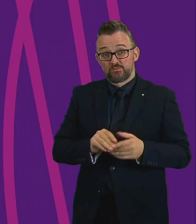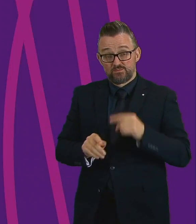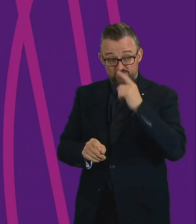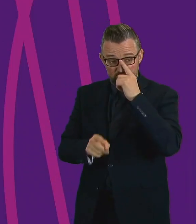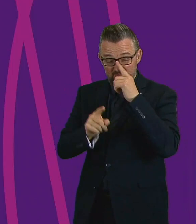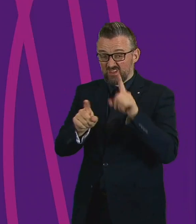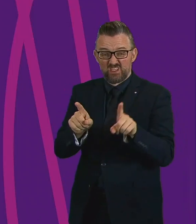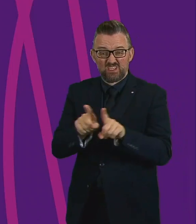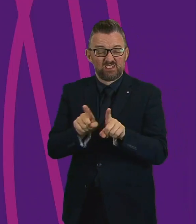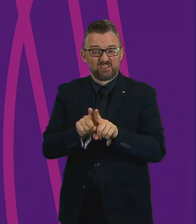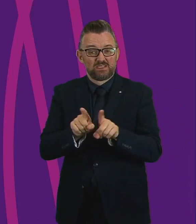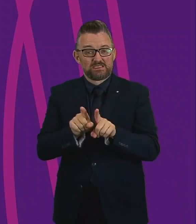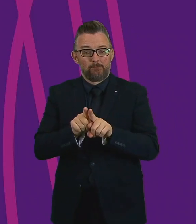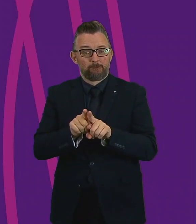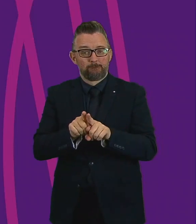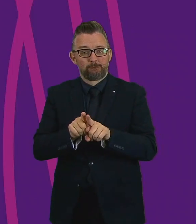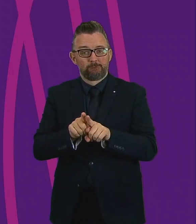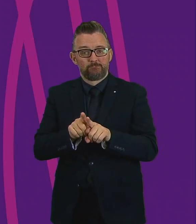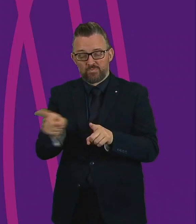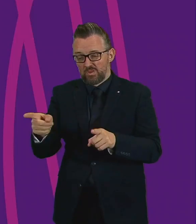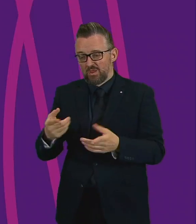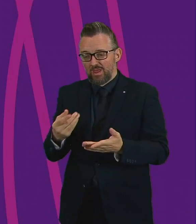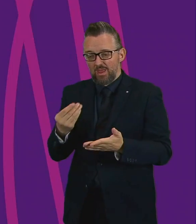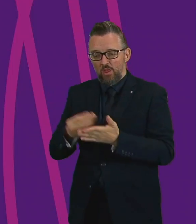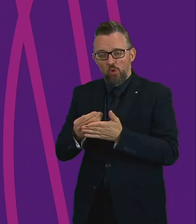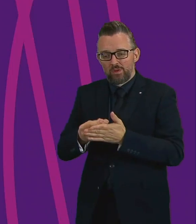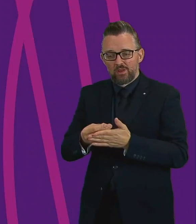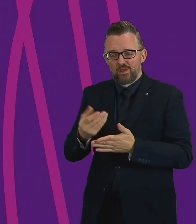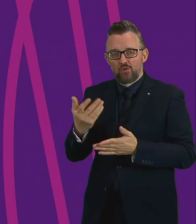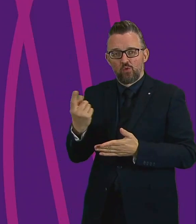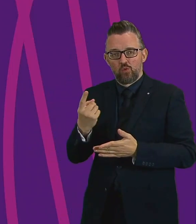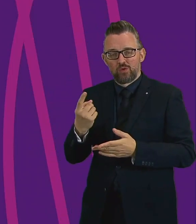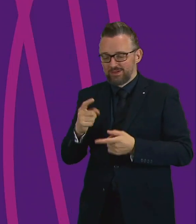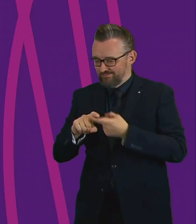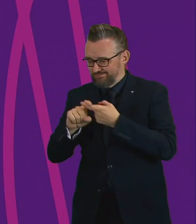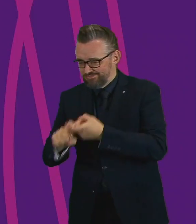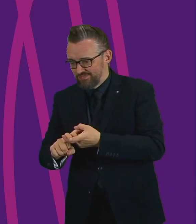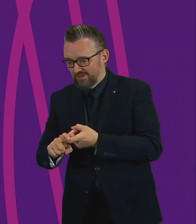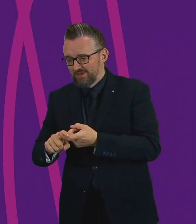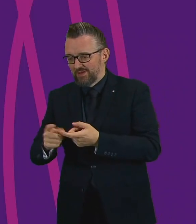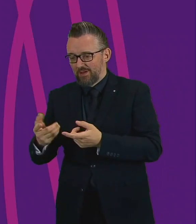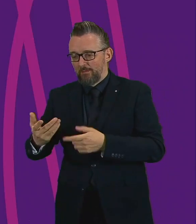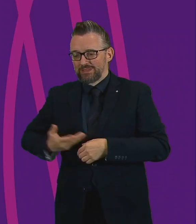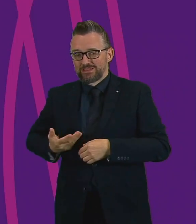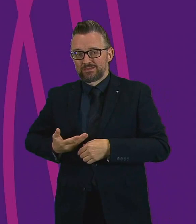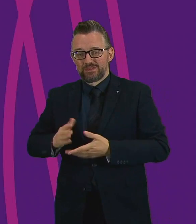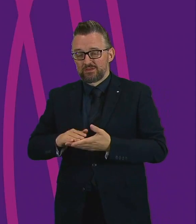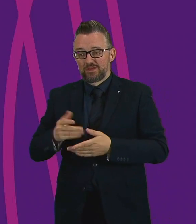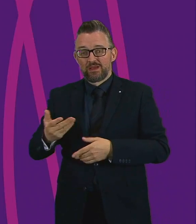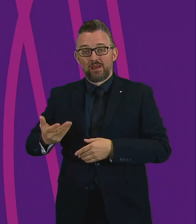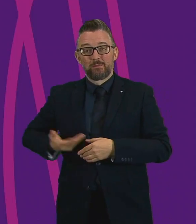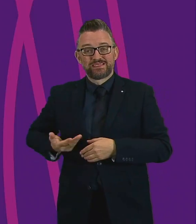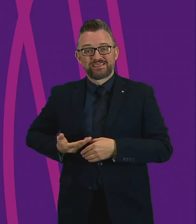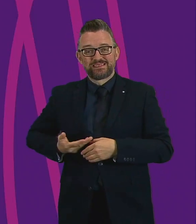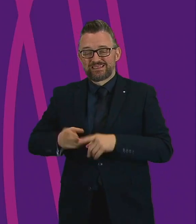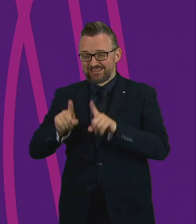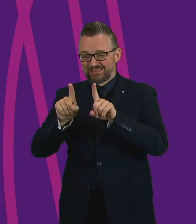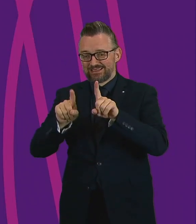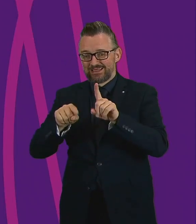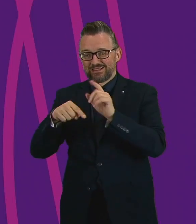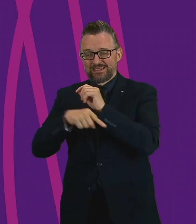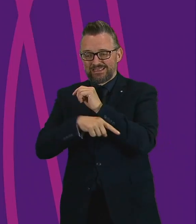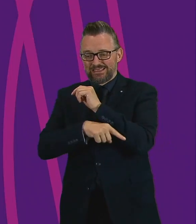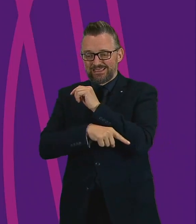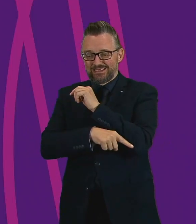of an economy that is built on and dependent on people and businesses running up unsustainable amounts of debt. Spice